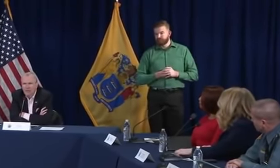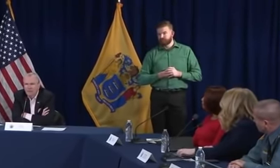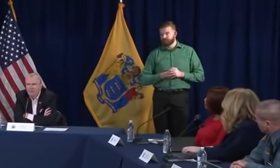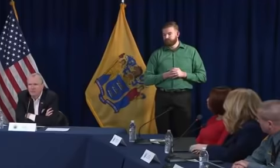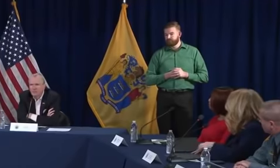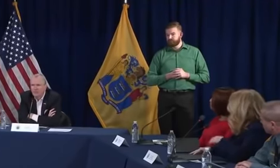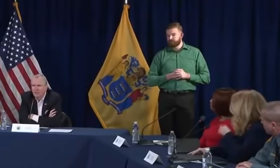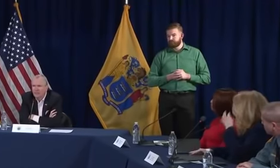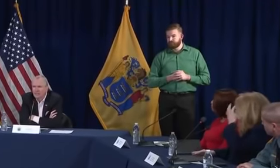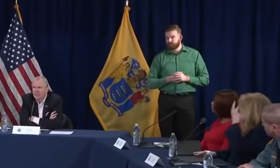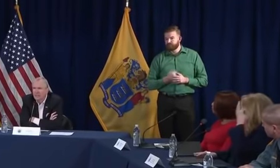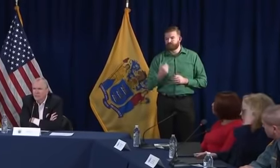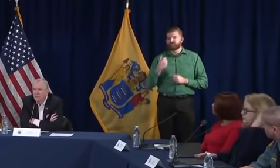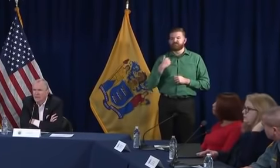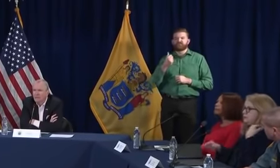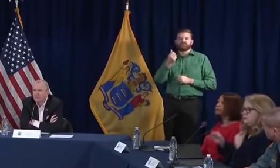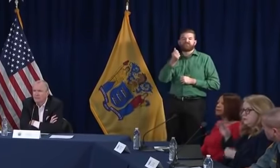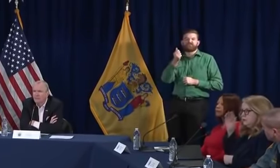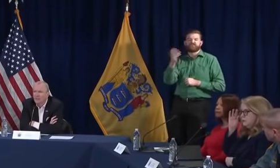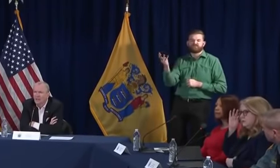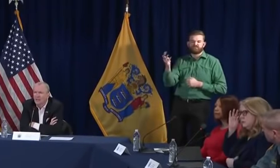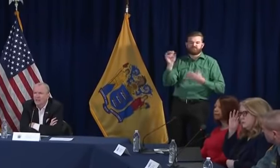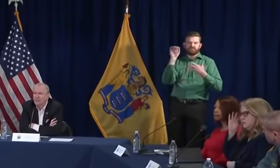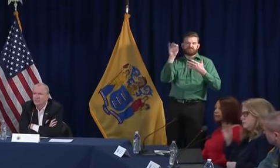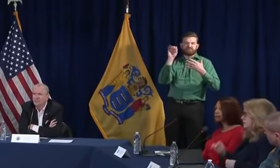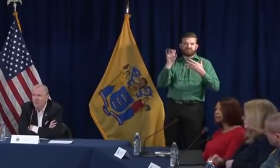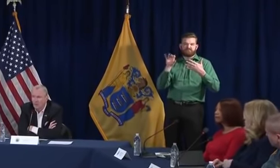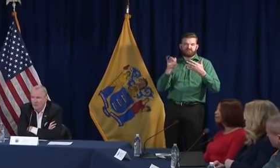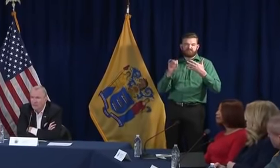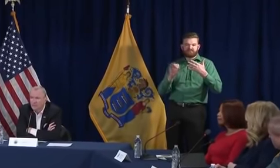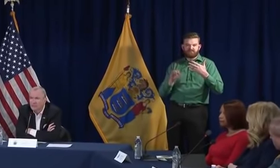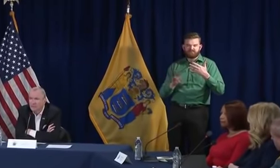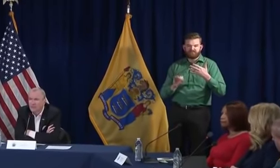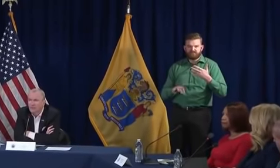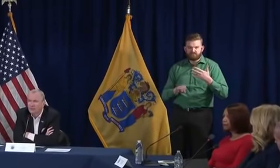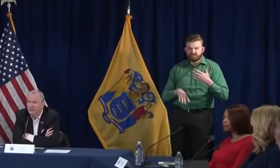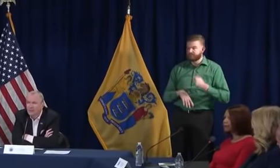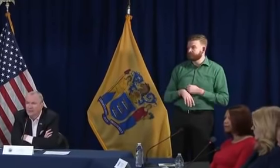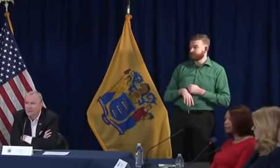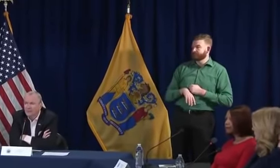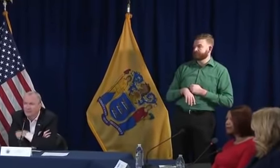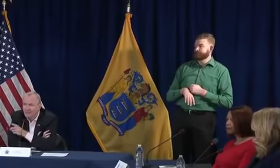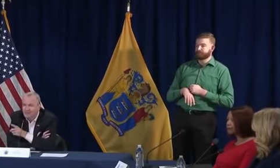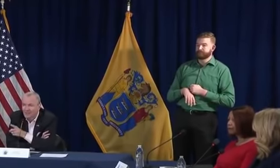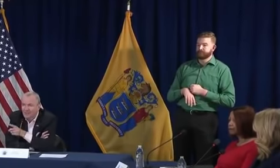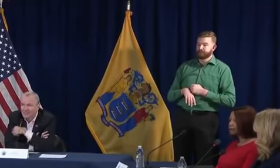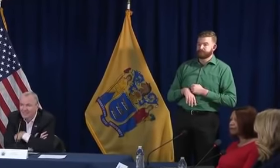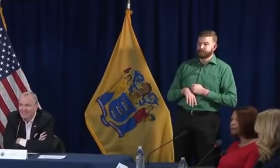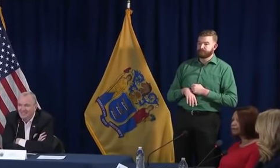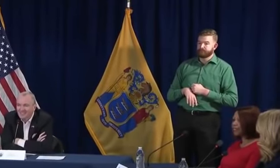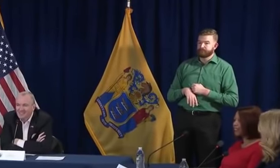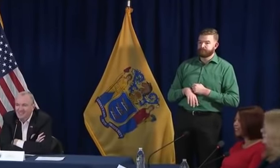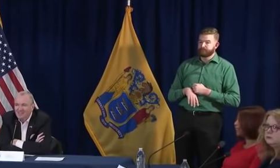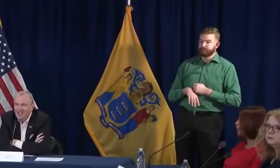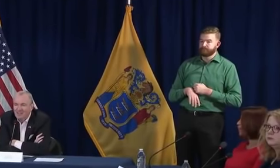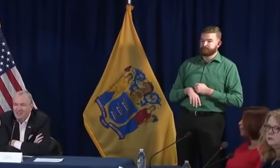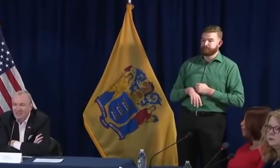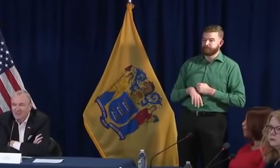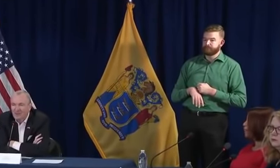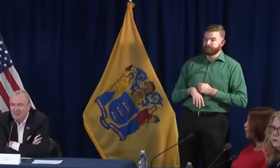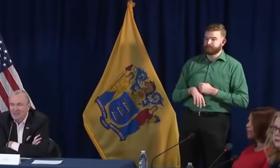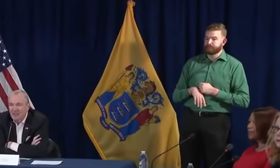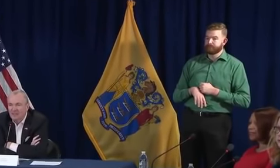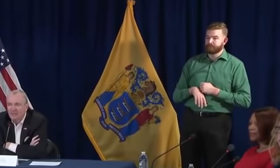quick items. I'm looking at Nikita. We're going to have something to say on elections tomorrow, so I can maybe save you or